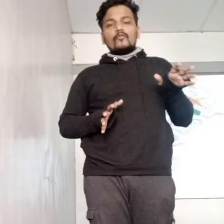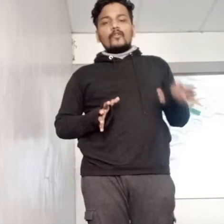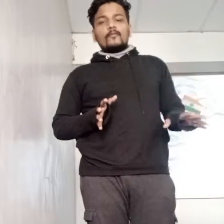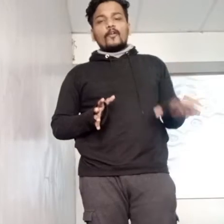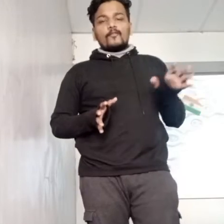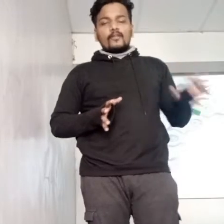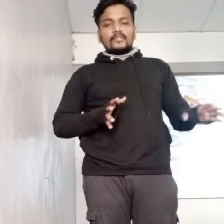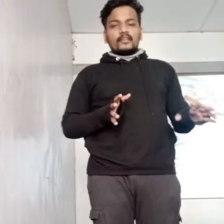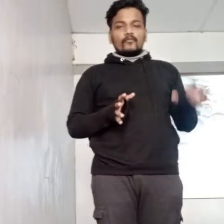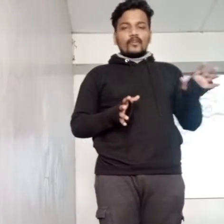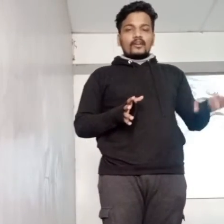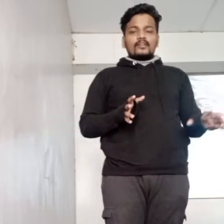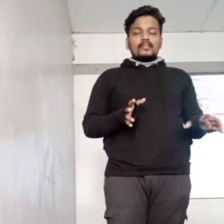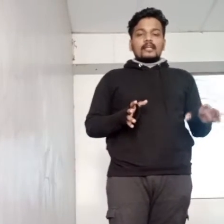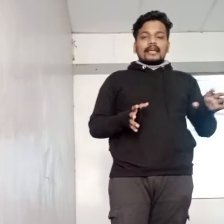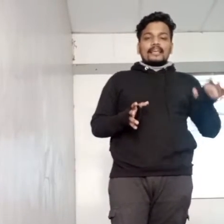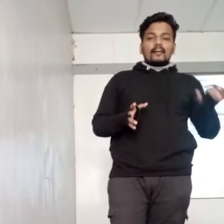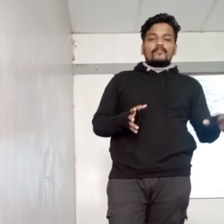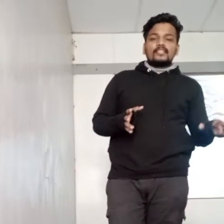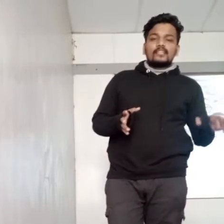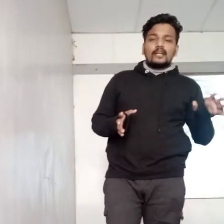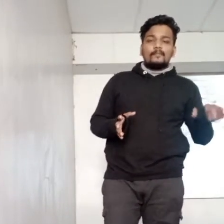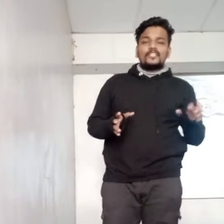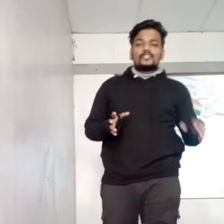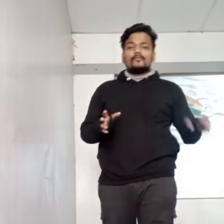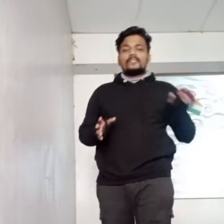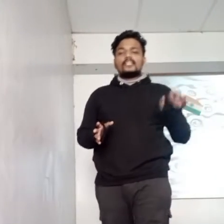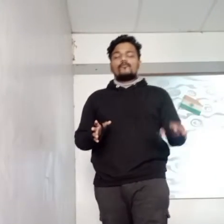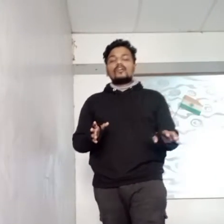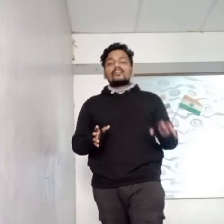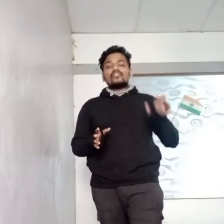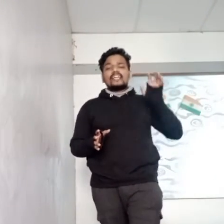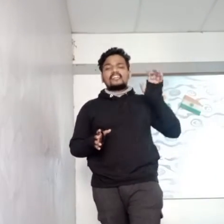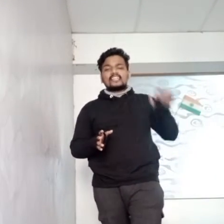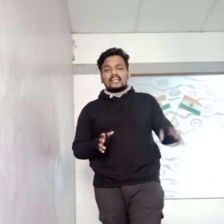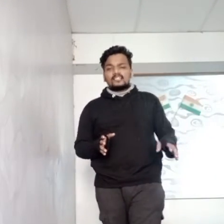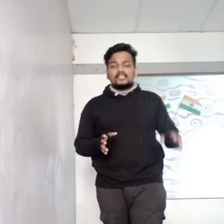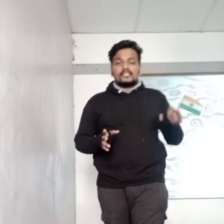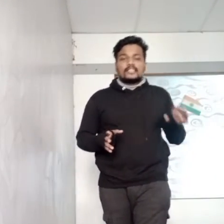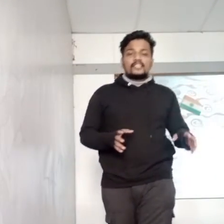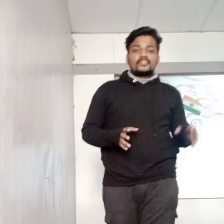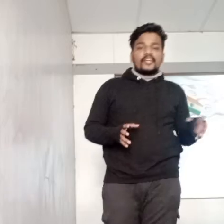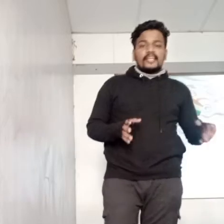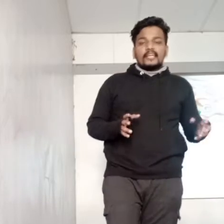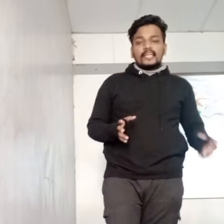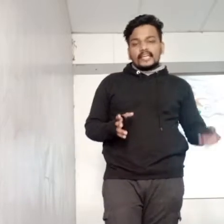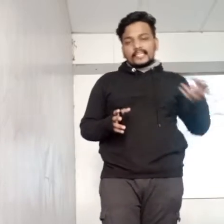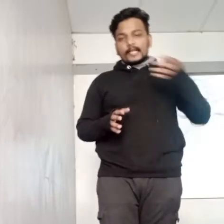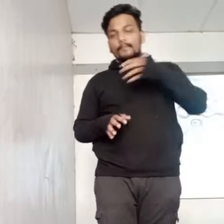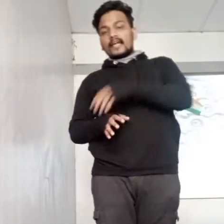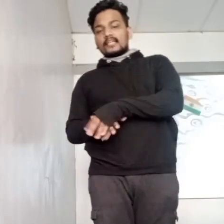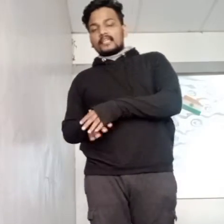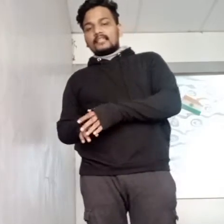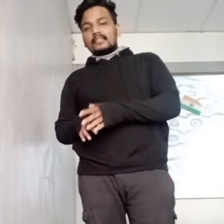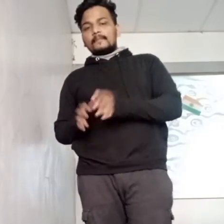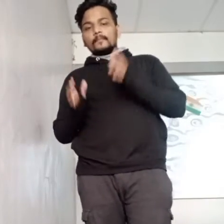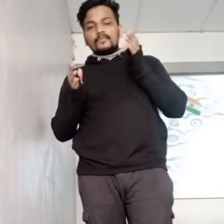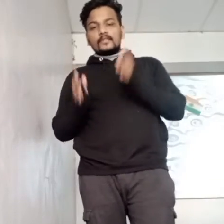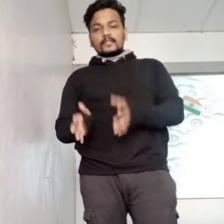It perform their work, and after the completion of that work or that task, that thread came back in their thread